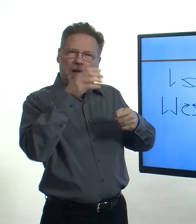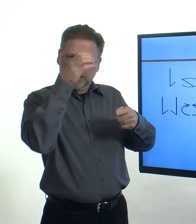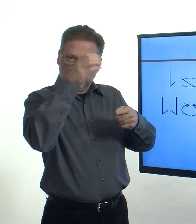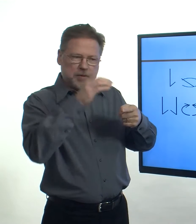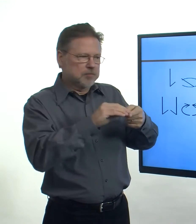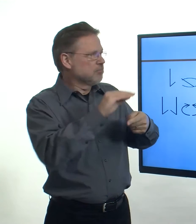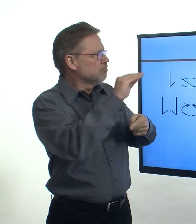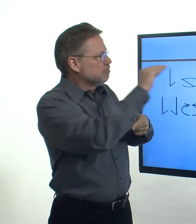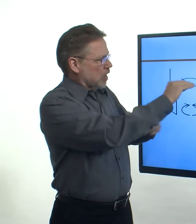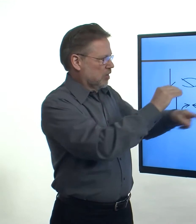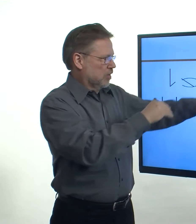sign.